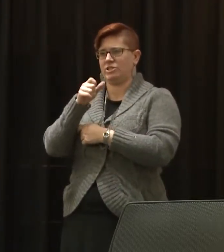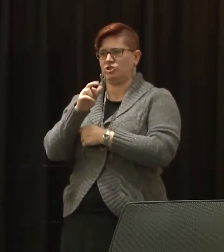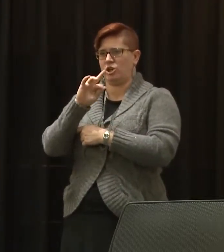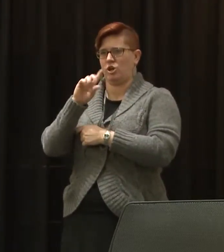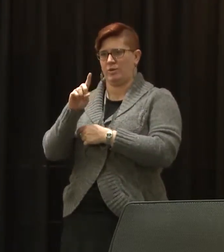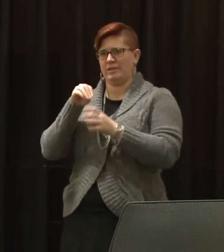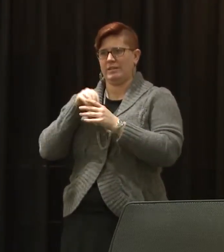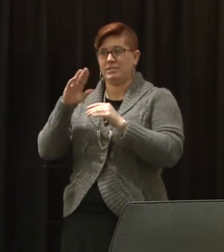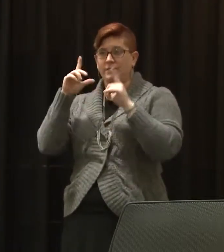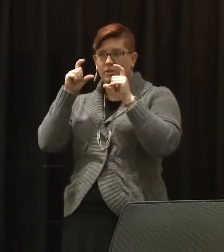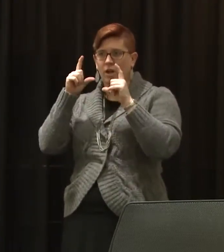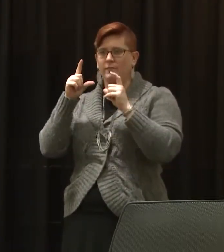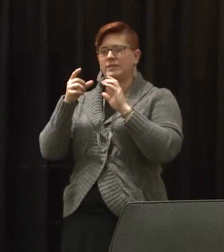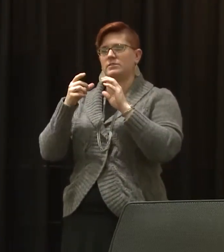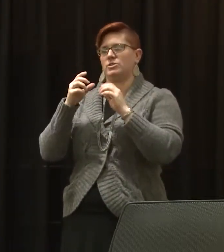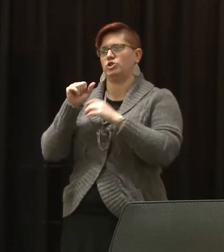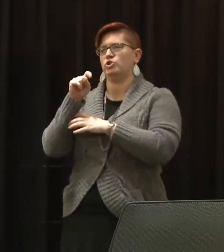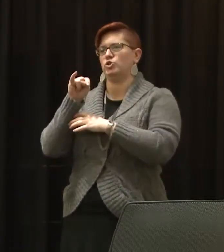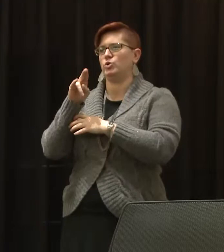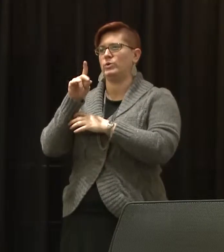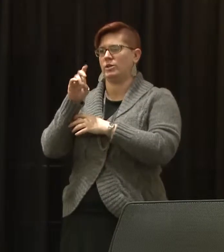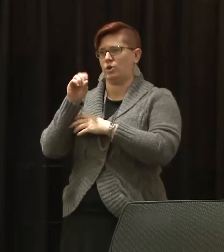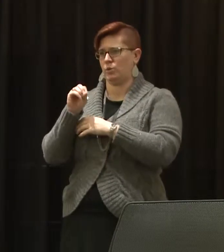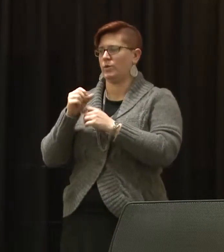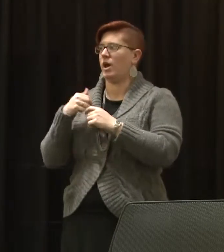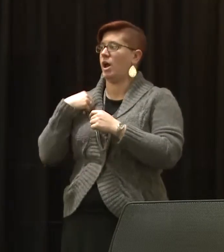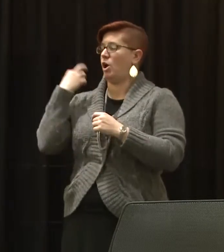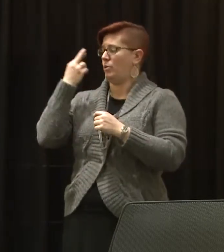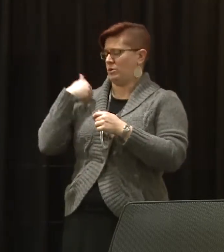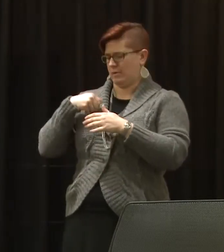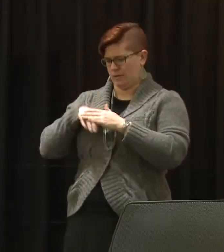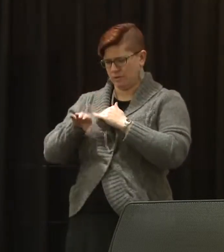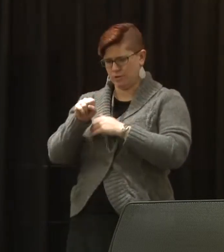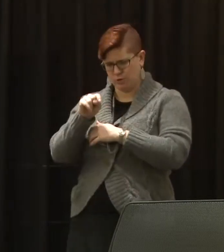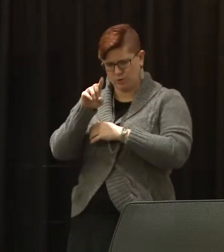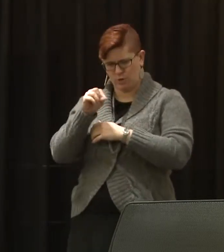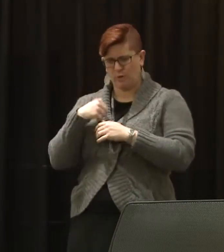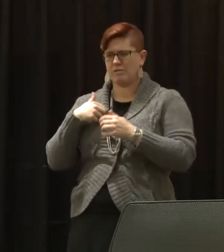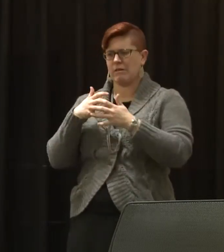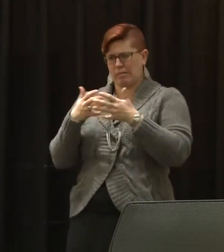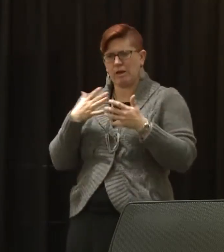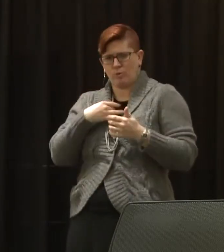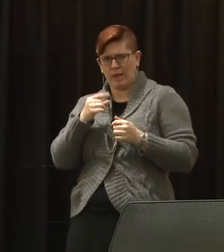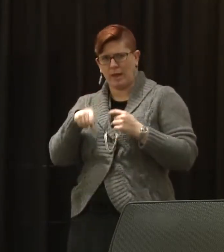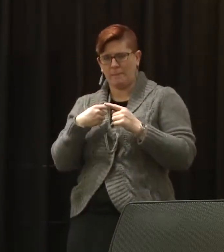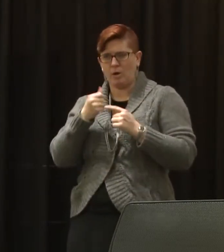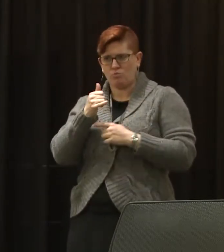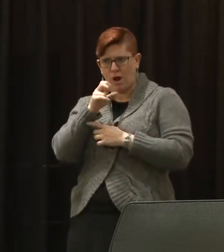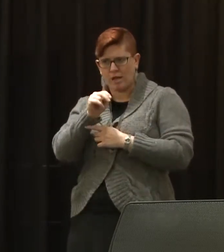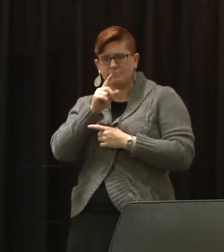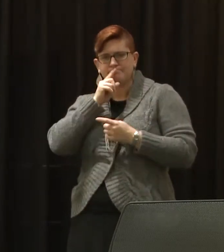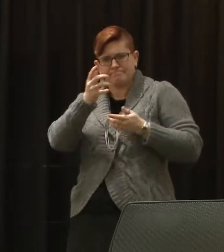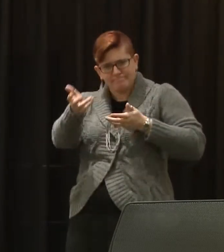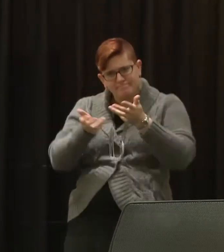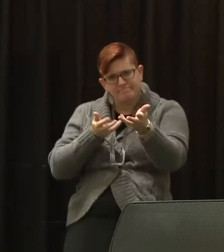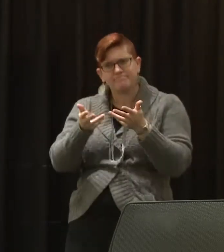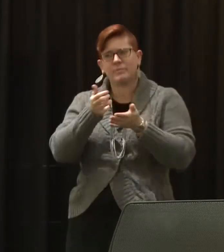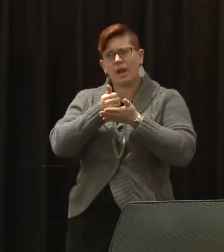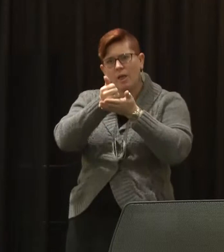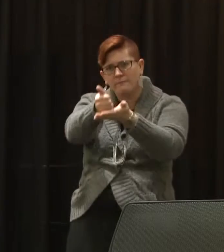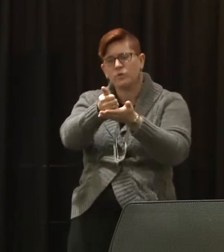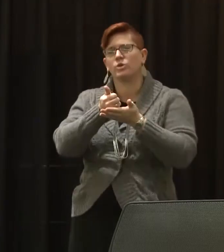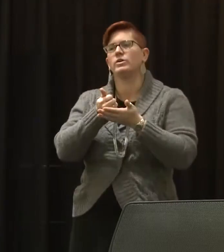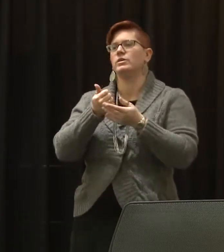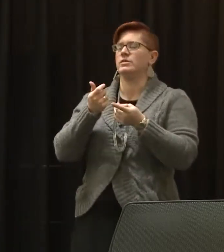floor of a weathered brick warehouse. I realized once I'm in his studio that there's much to like about Brian. He's engaging, helpful.